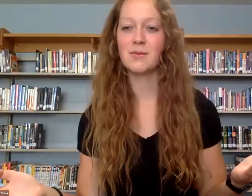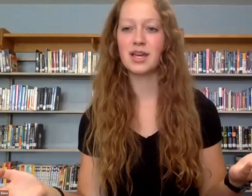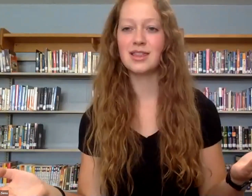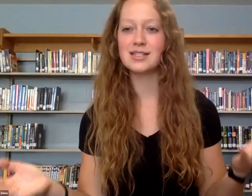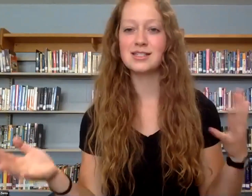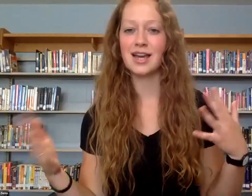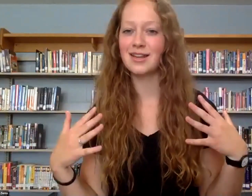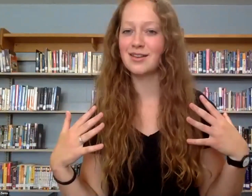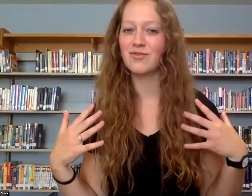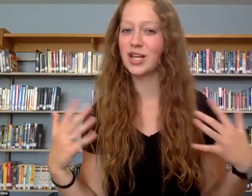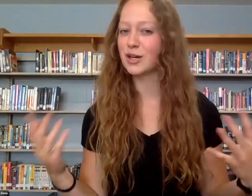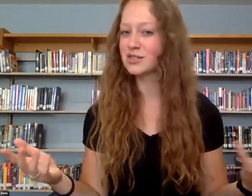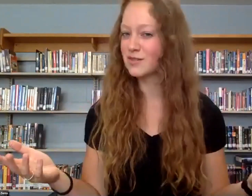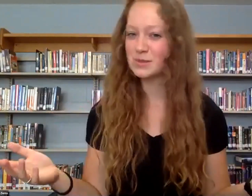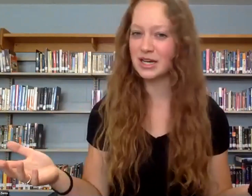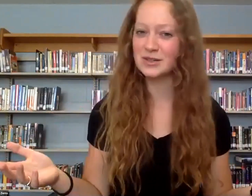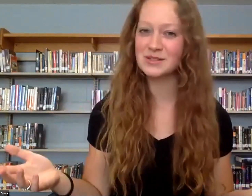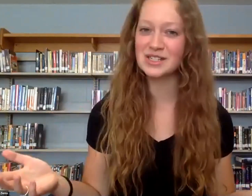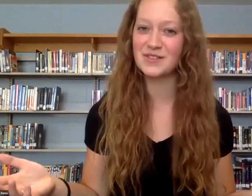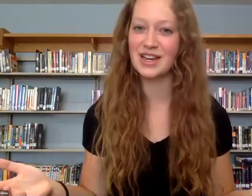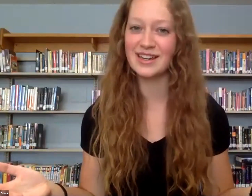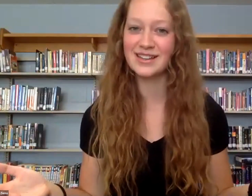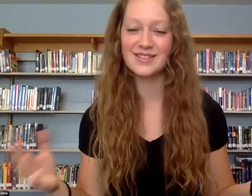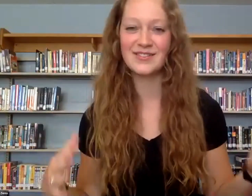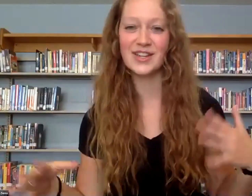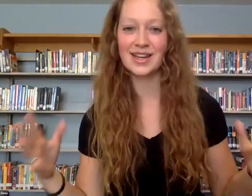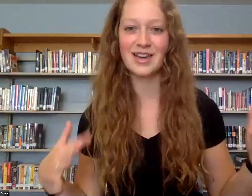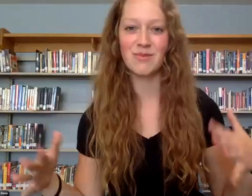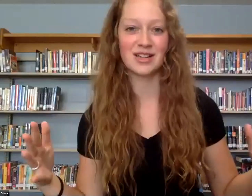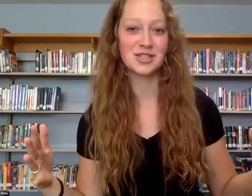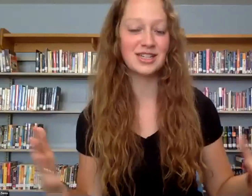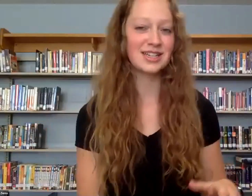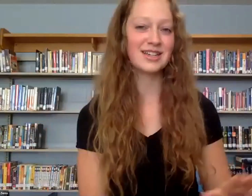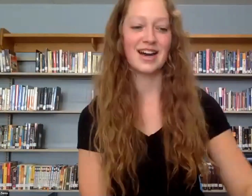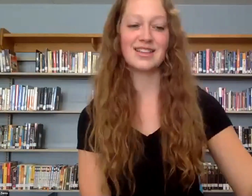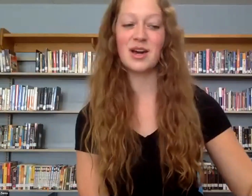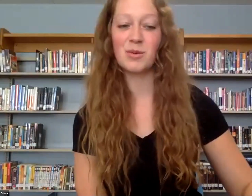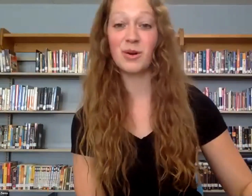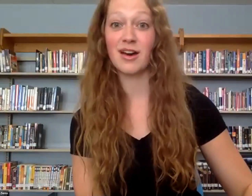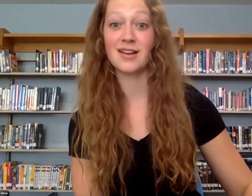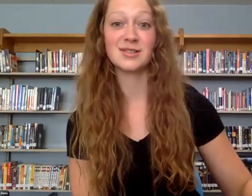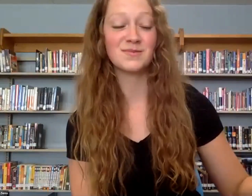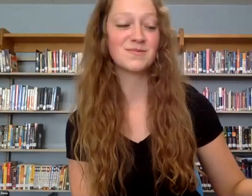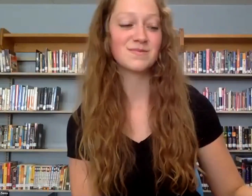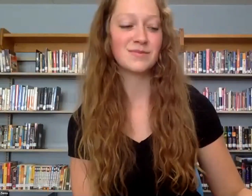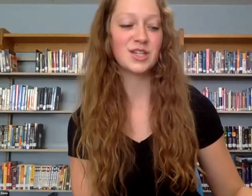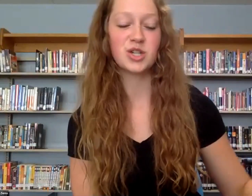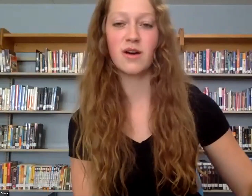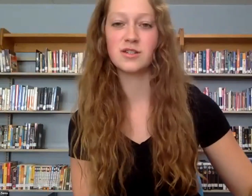but can they send in videos of themselves if they feel like they've mastered it? I think that would be pretty awesome. You can show off your